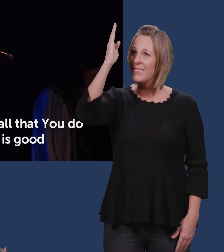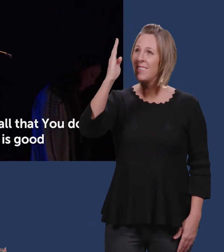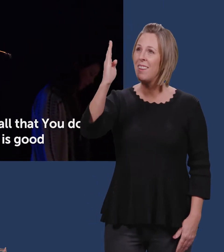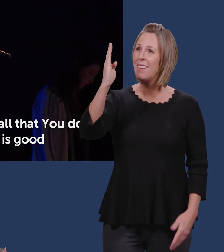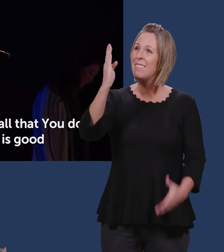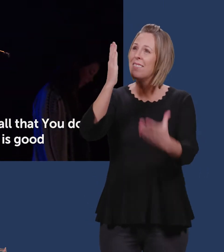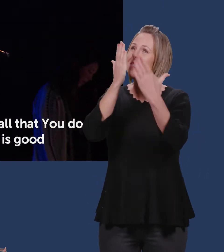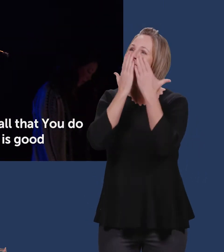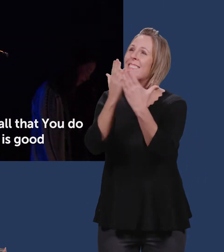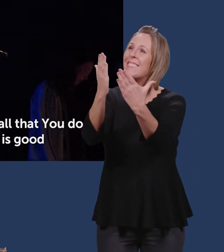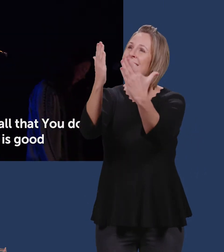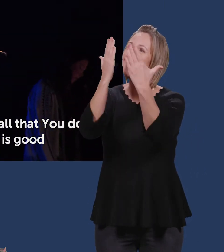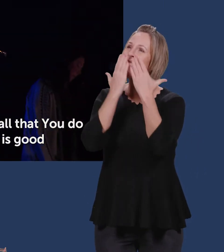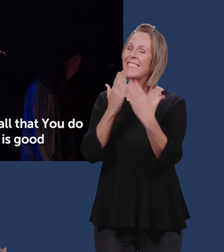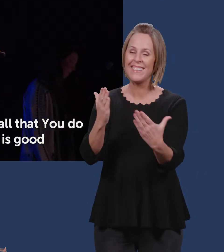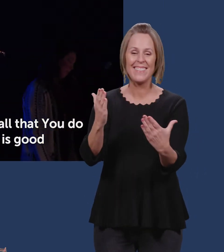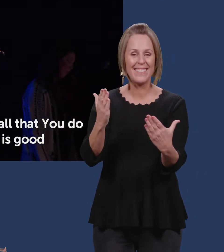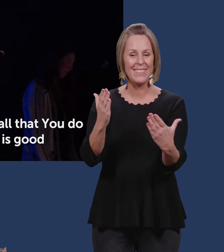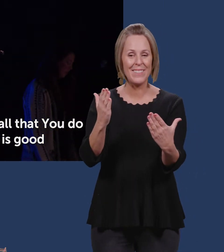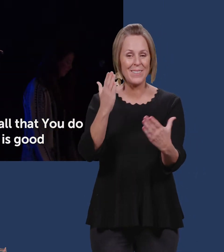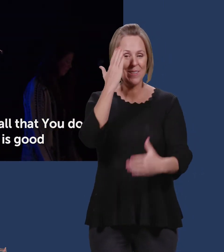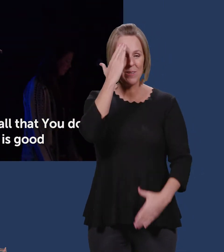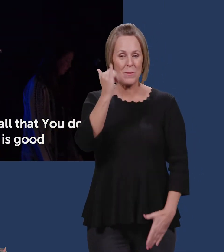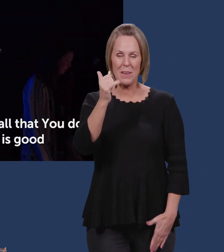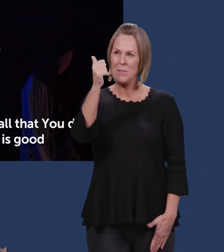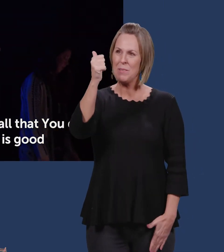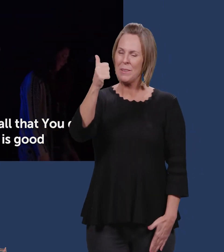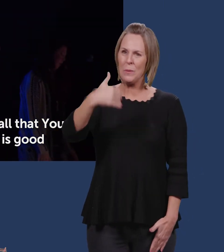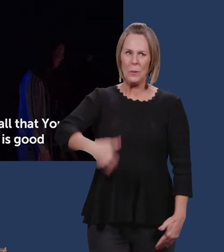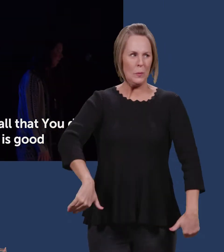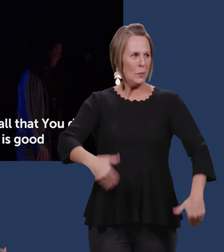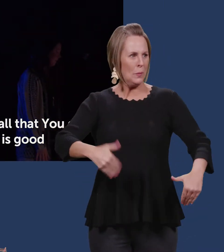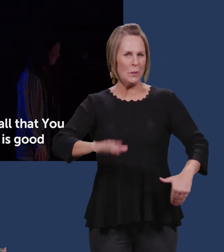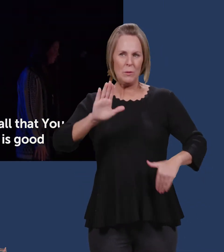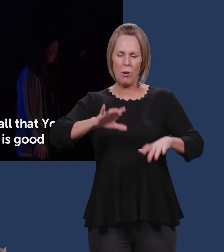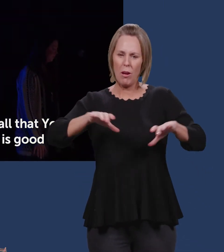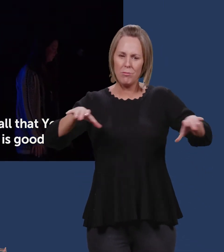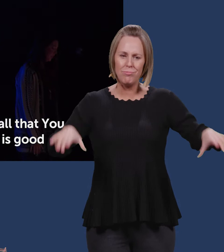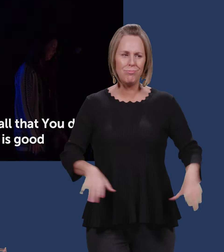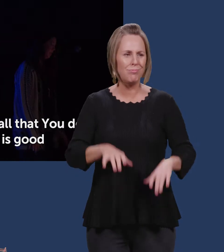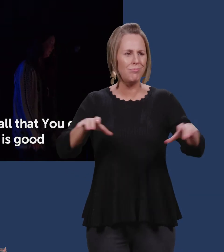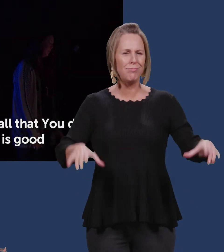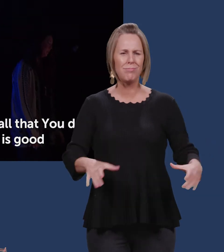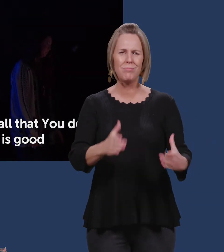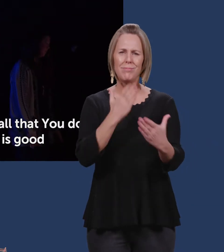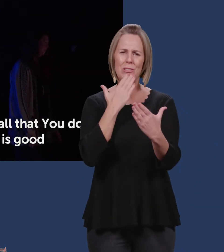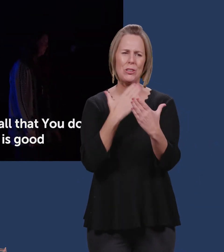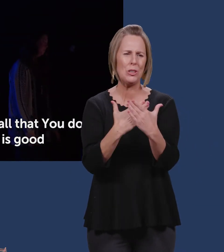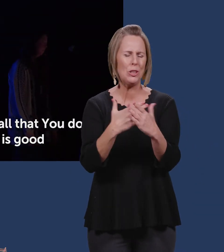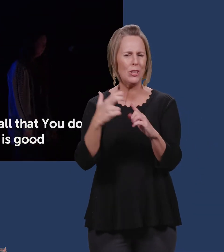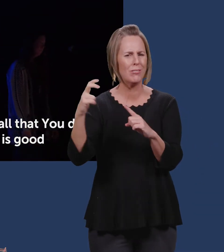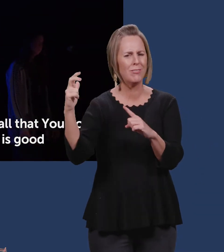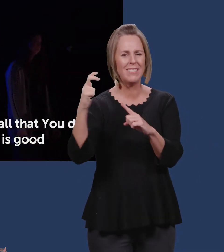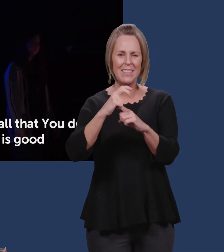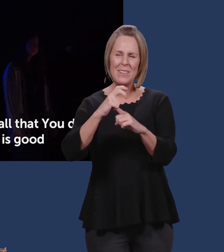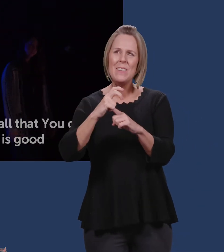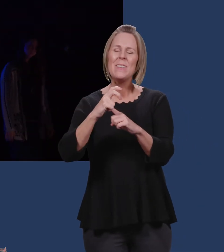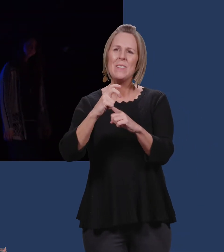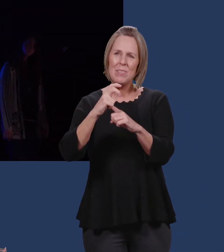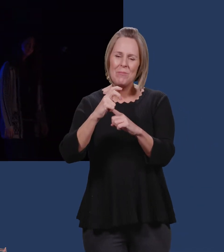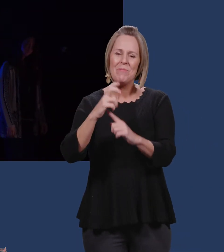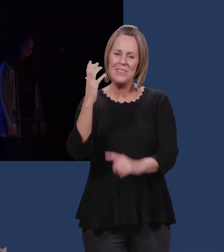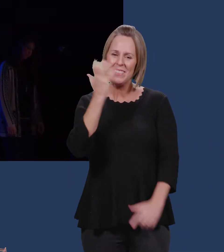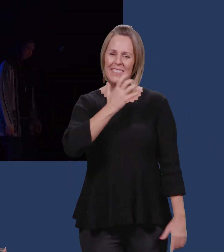I thank you, God, for all that you do. All that you do is good.